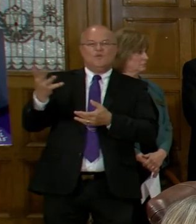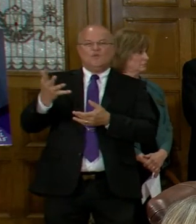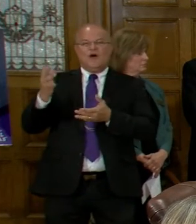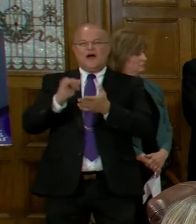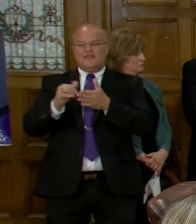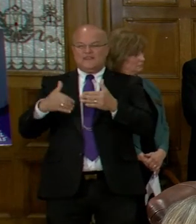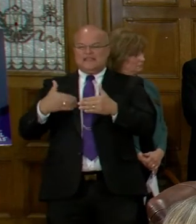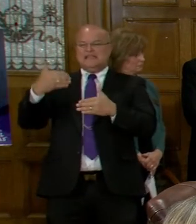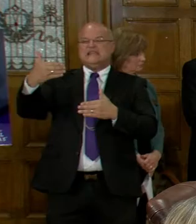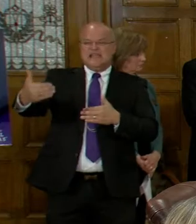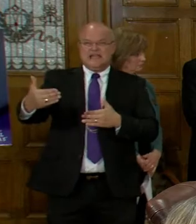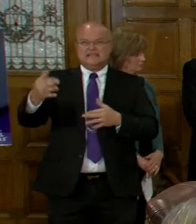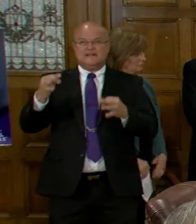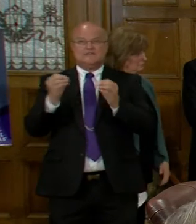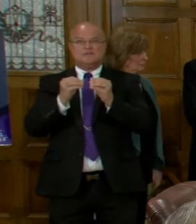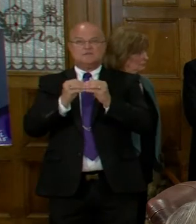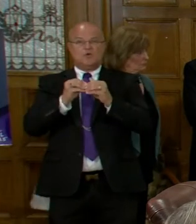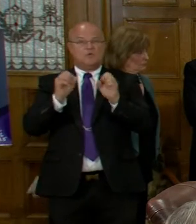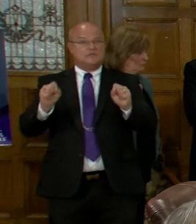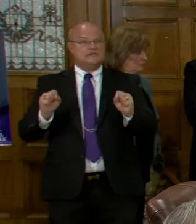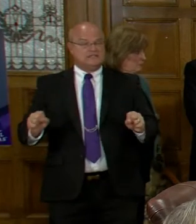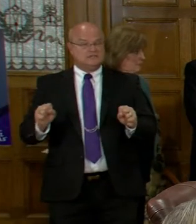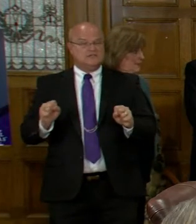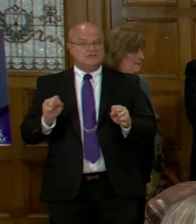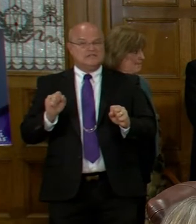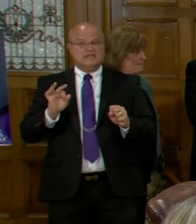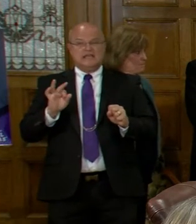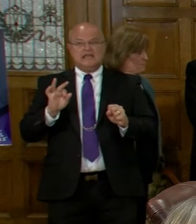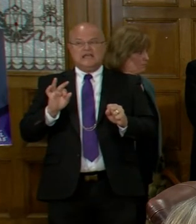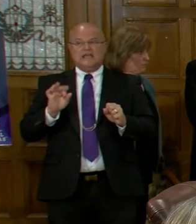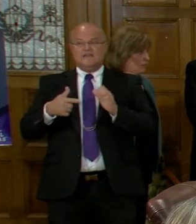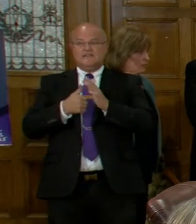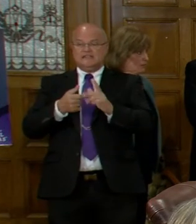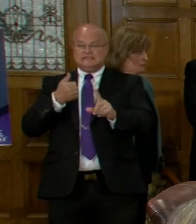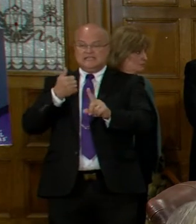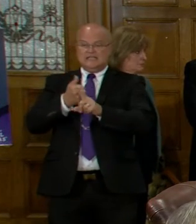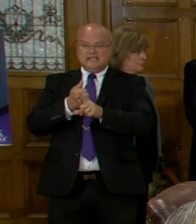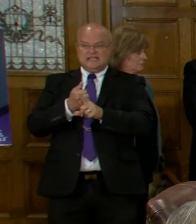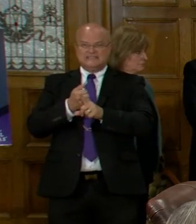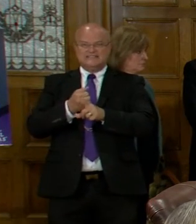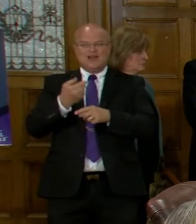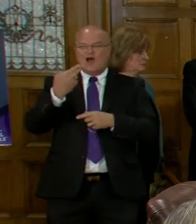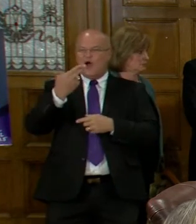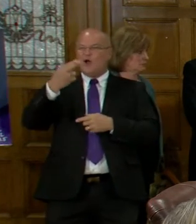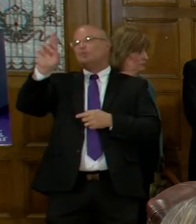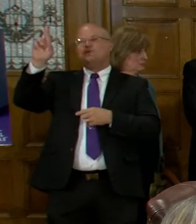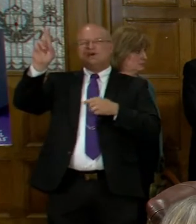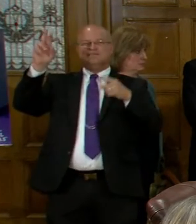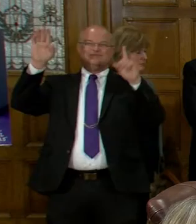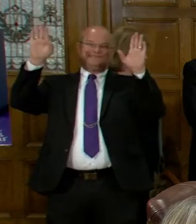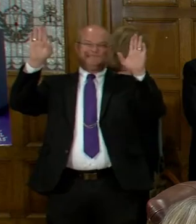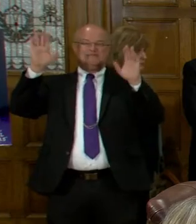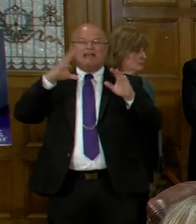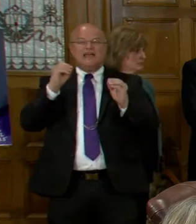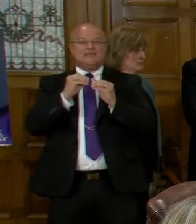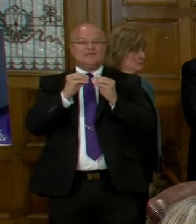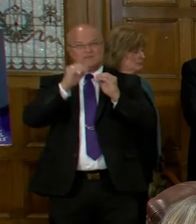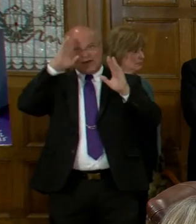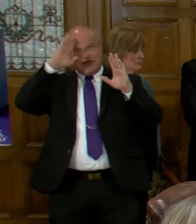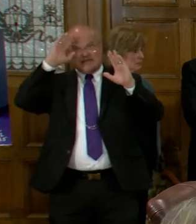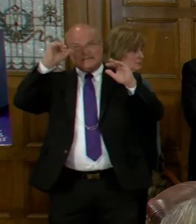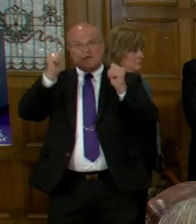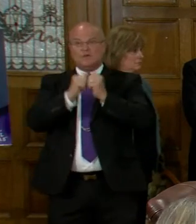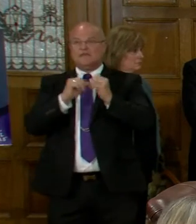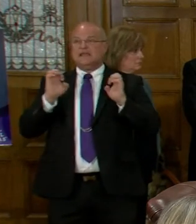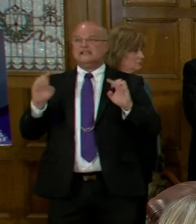the next, if there's more potential, if this hits a home run and there's greater demand than is anticipated with